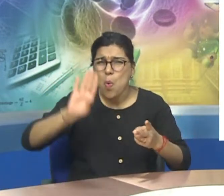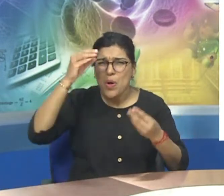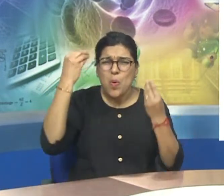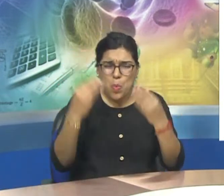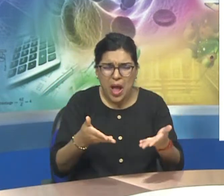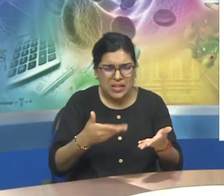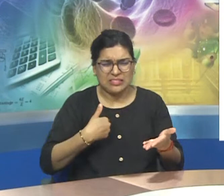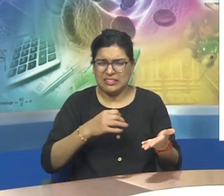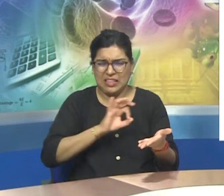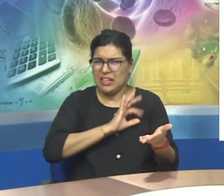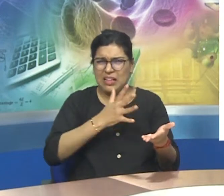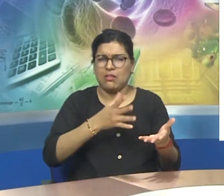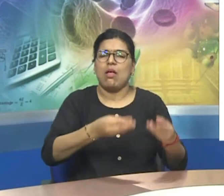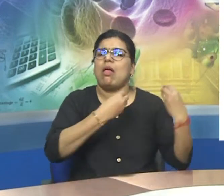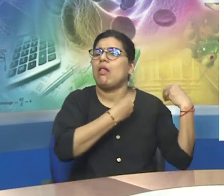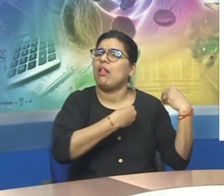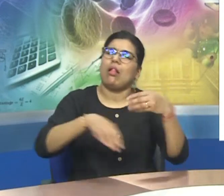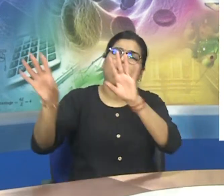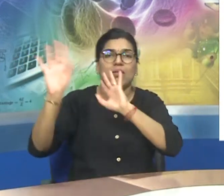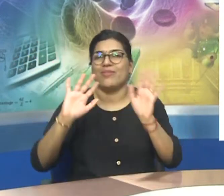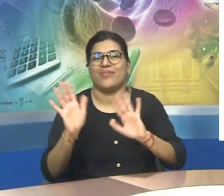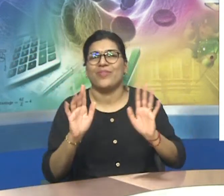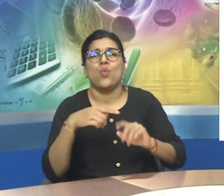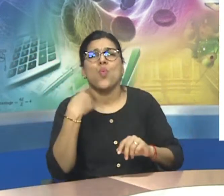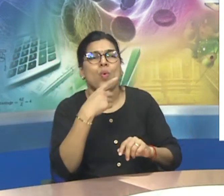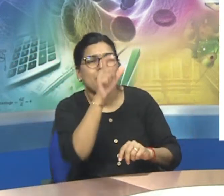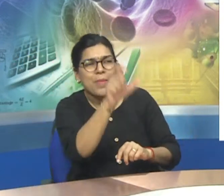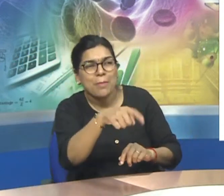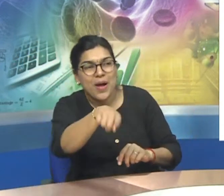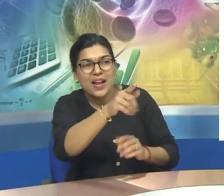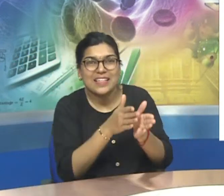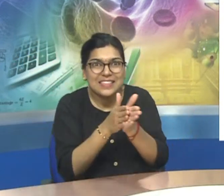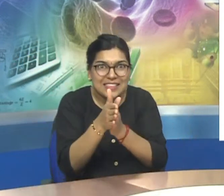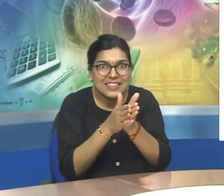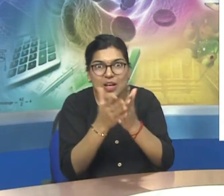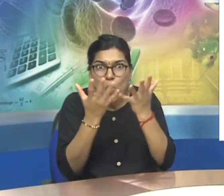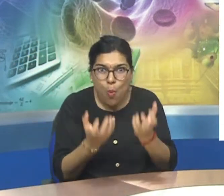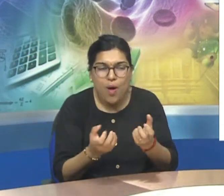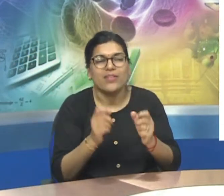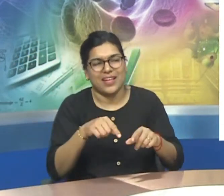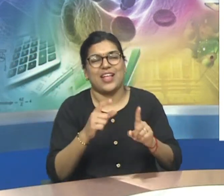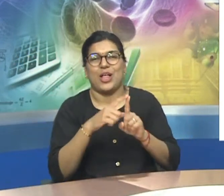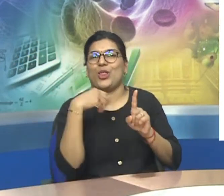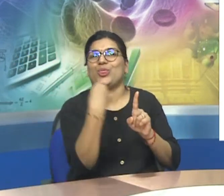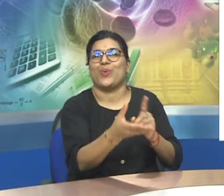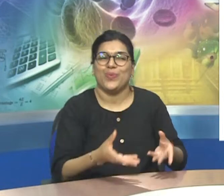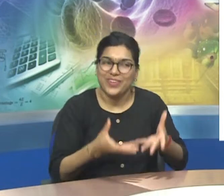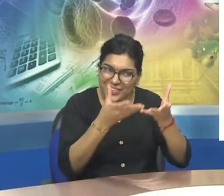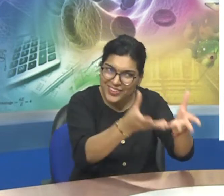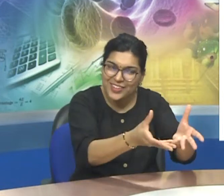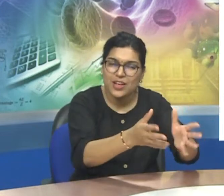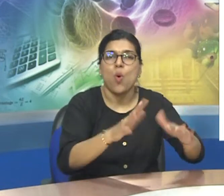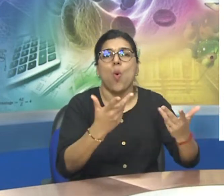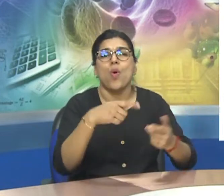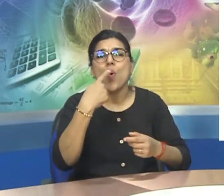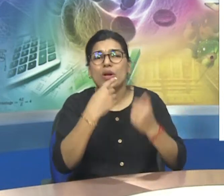So It is another way